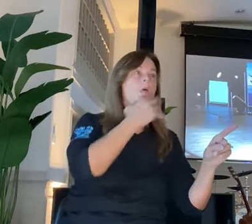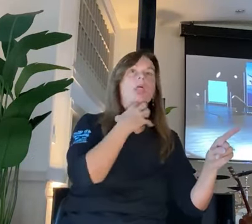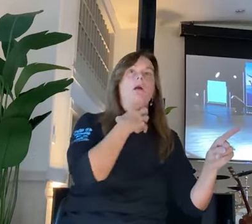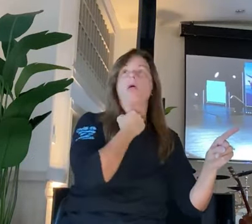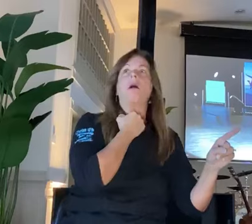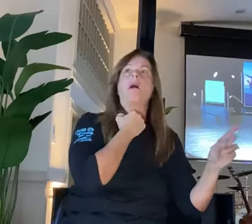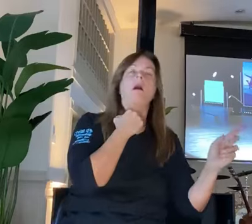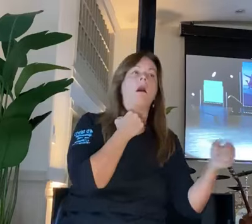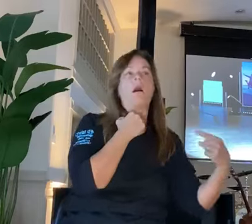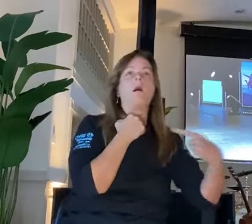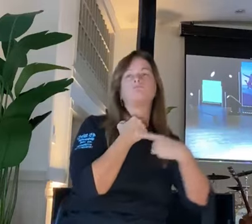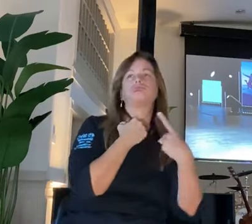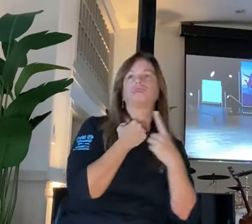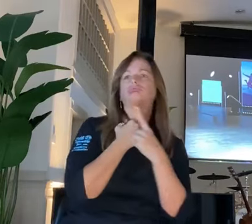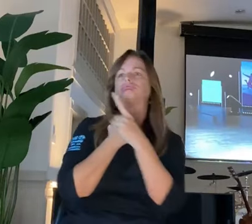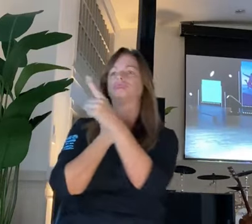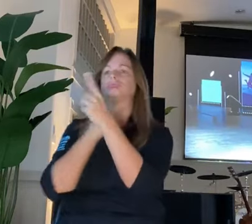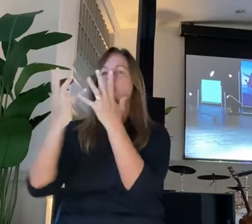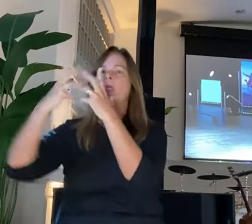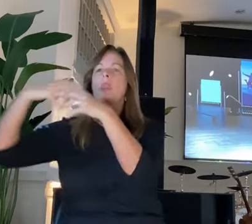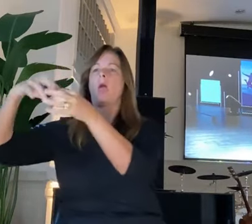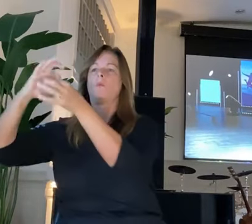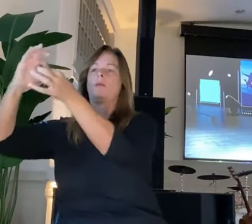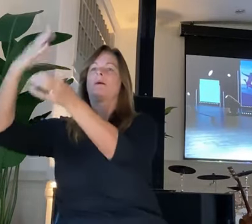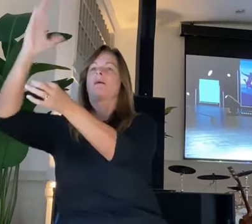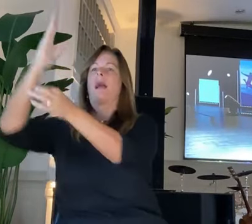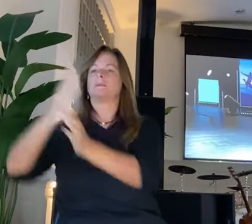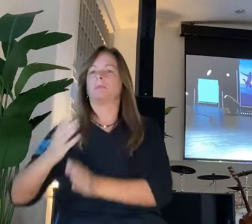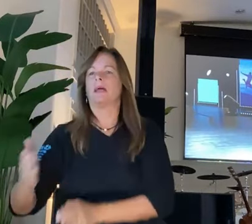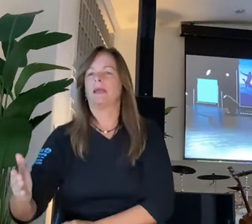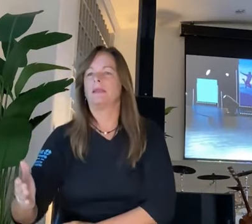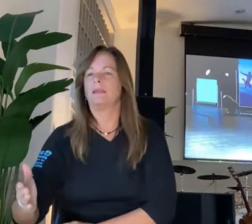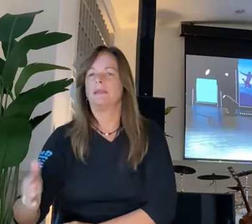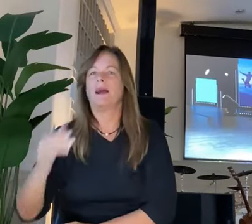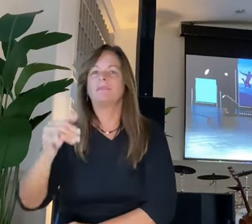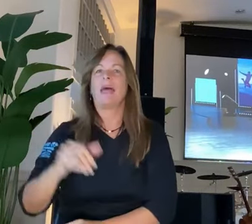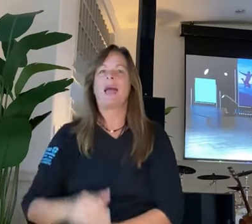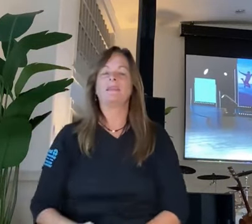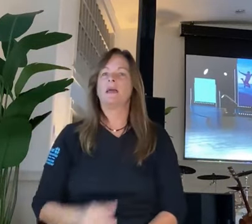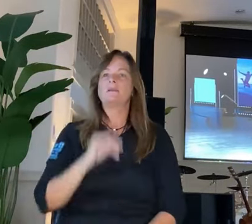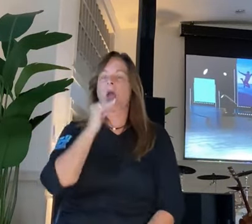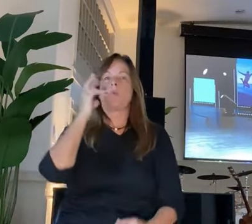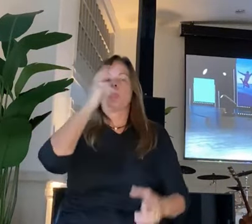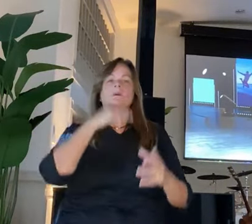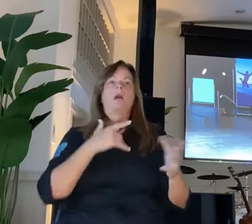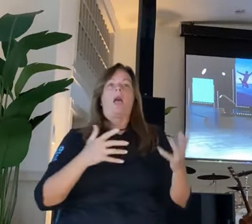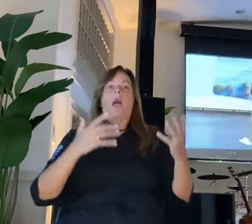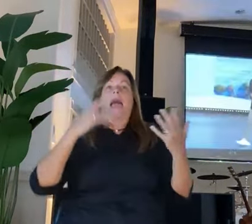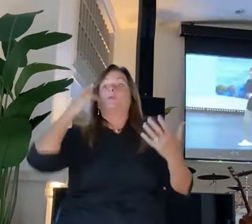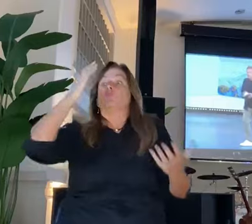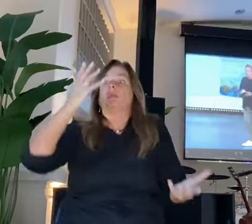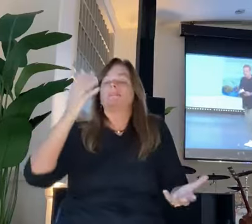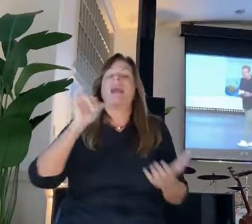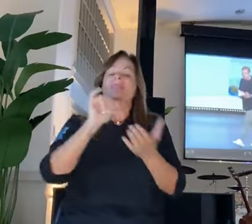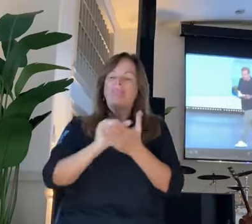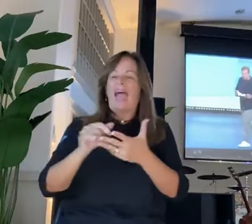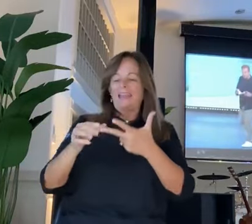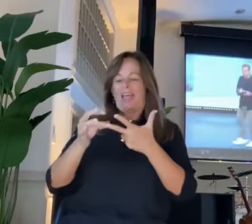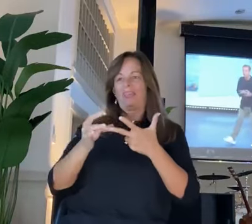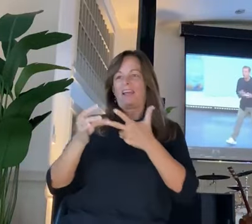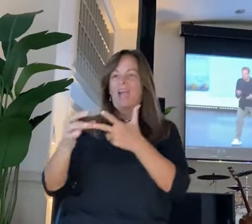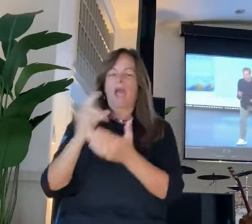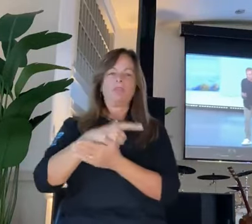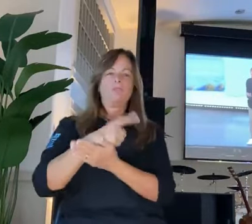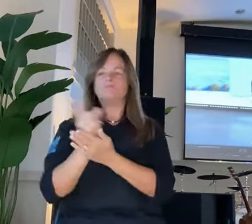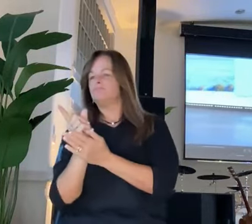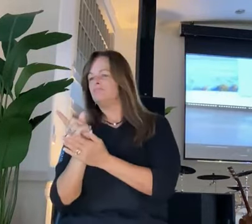your good. Right. It's to help you live life and not get caught off somewhere you don't want to be. Yes. And sometimes the little